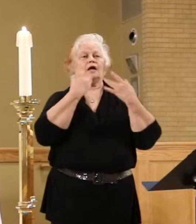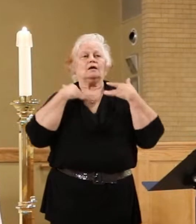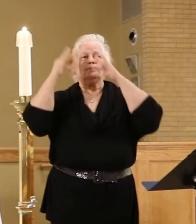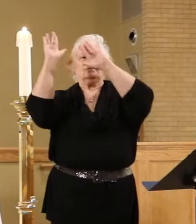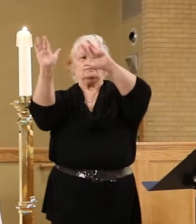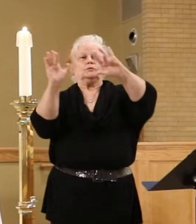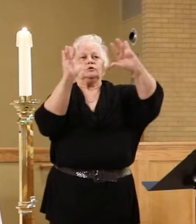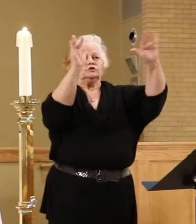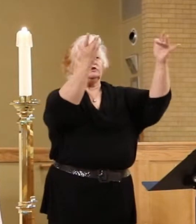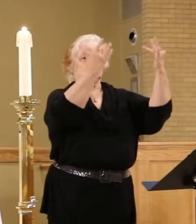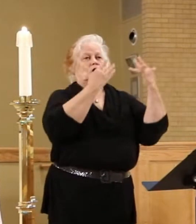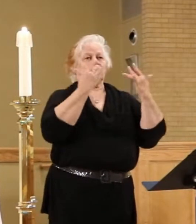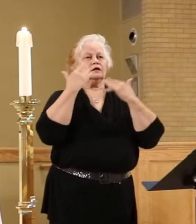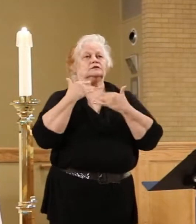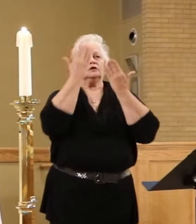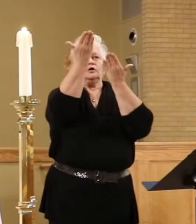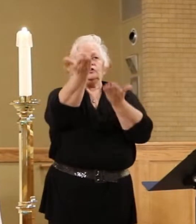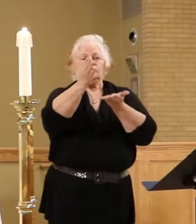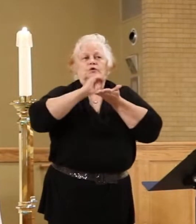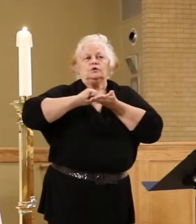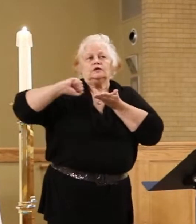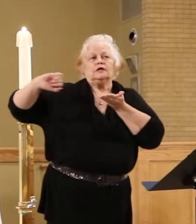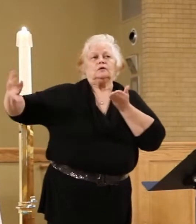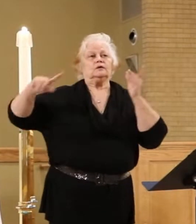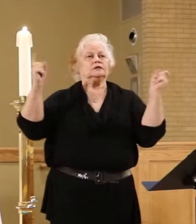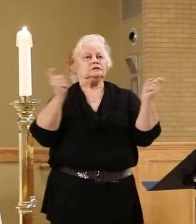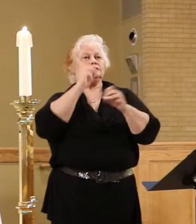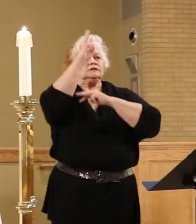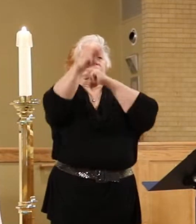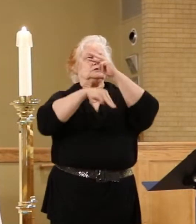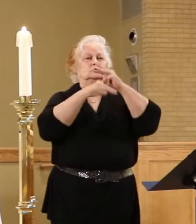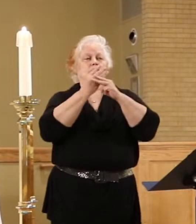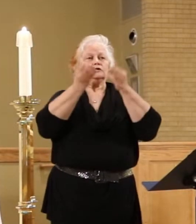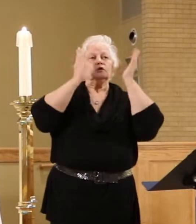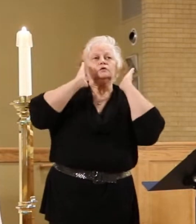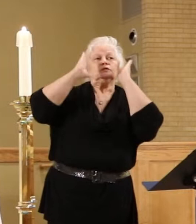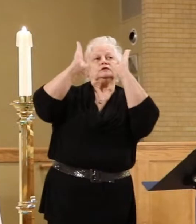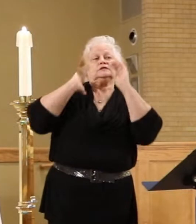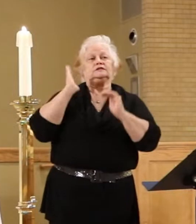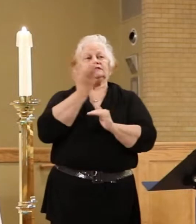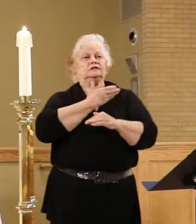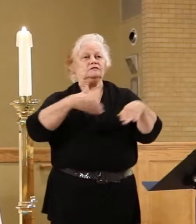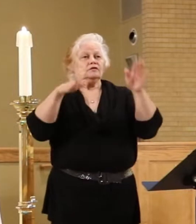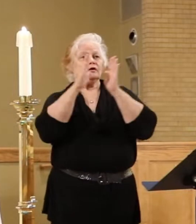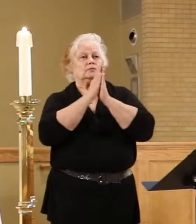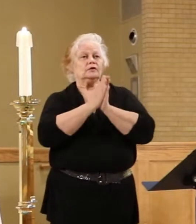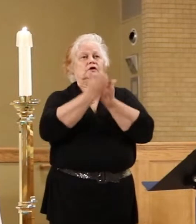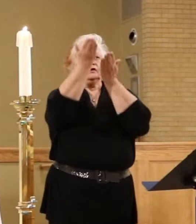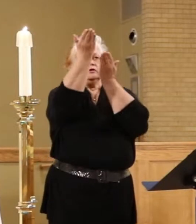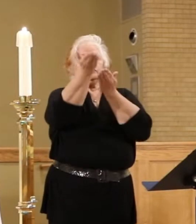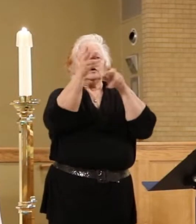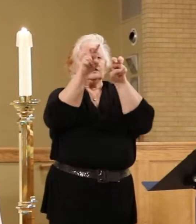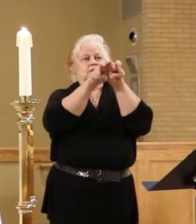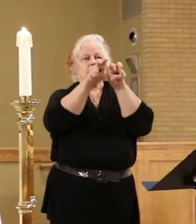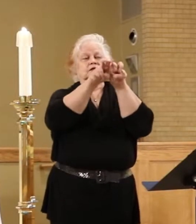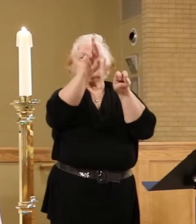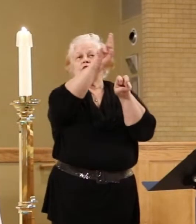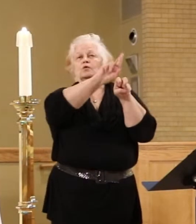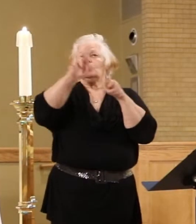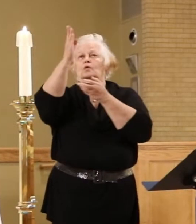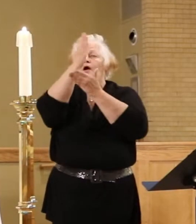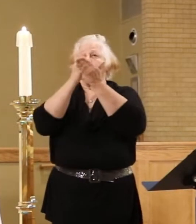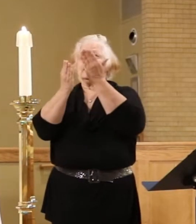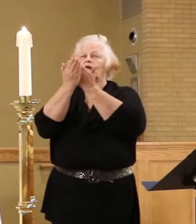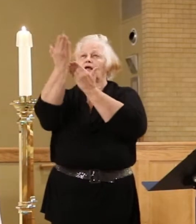us. You take away the sins of the world, receive our prayer. You are seated at the right hand